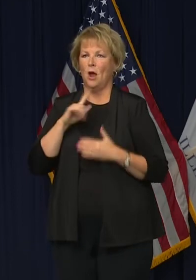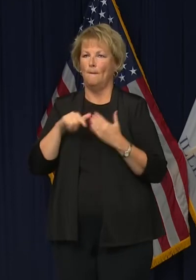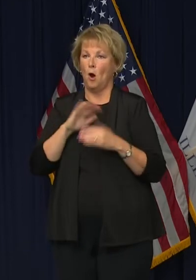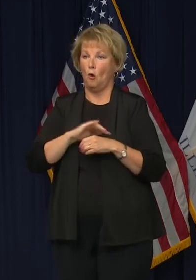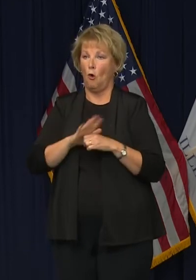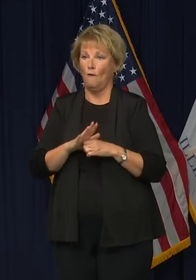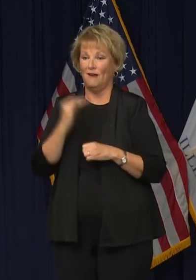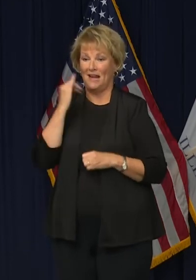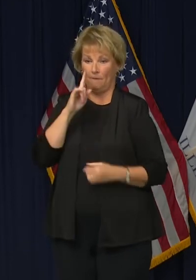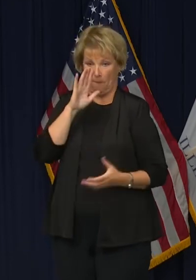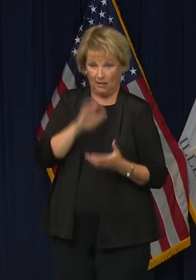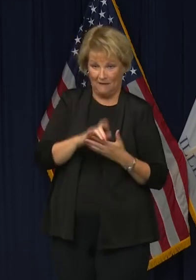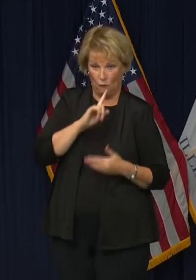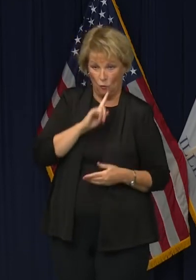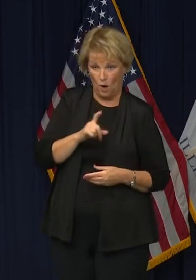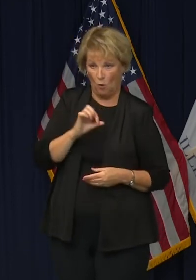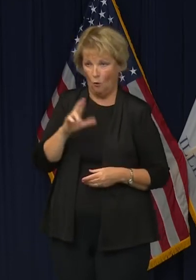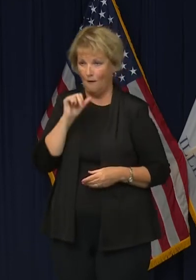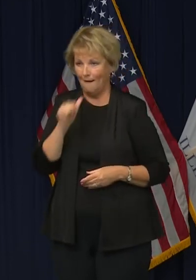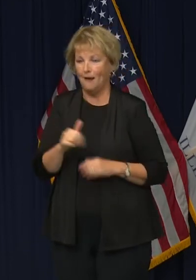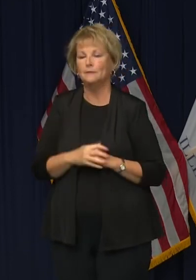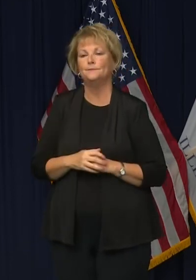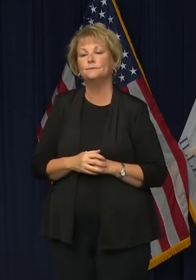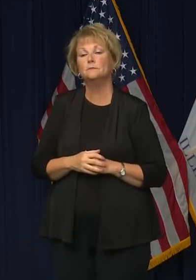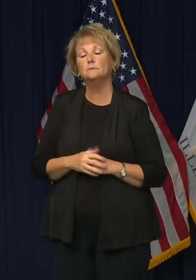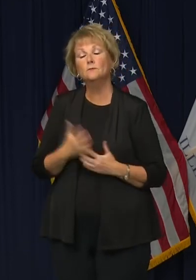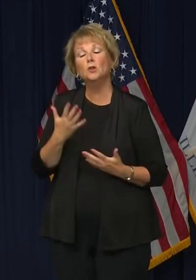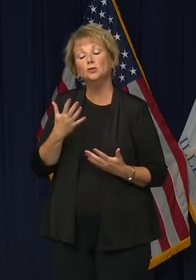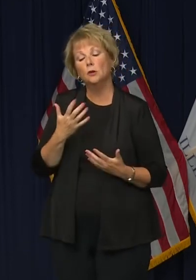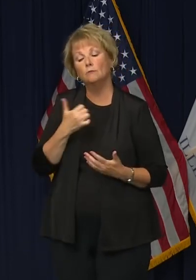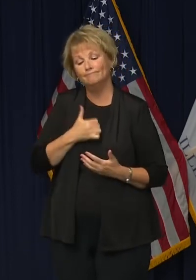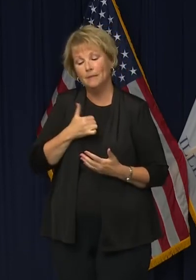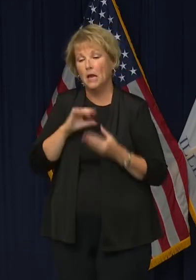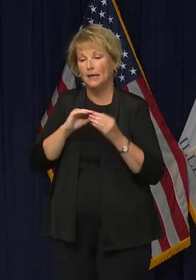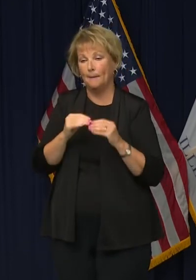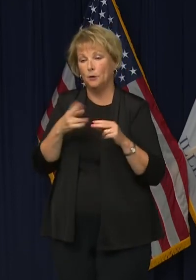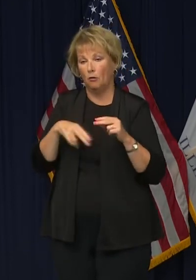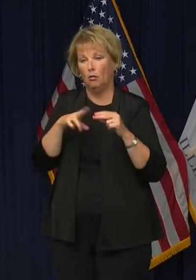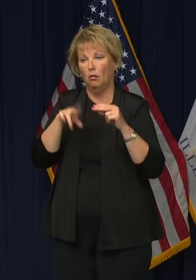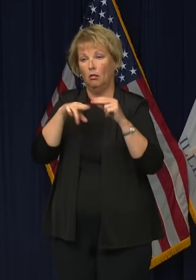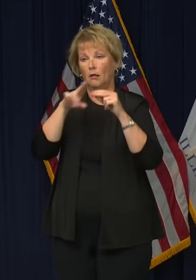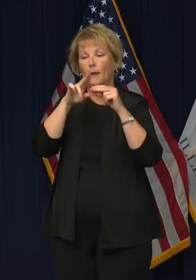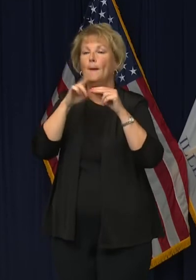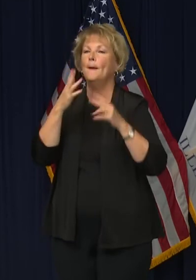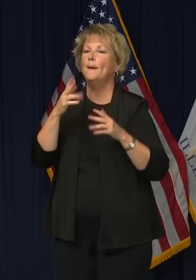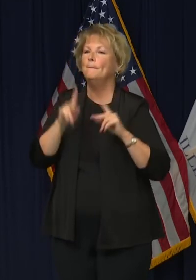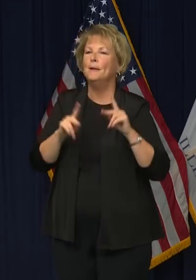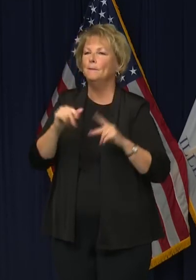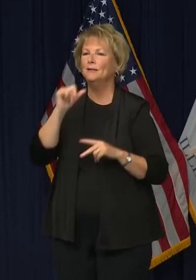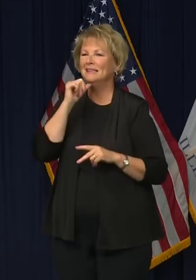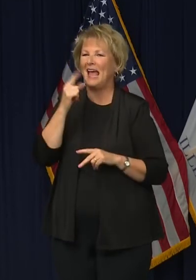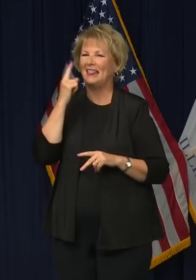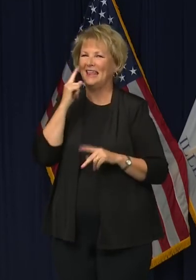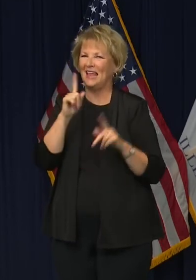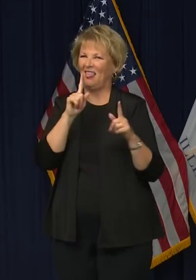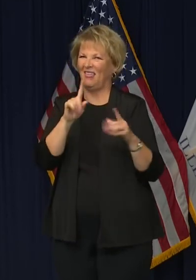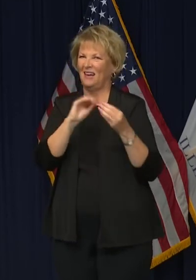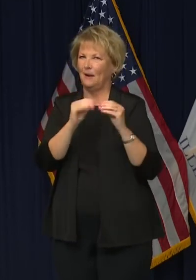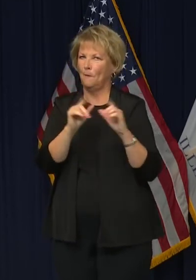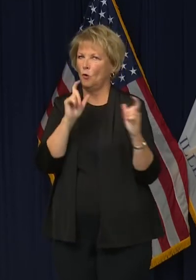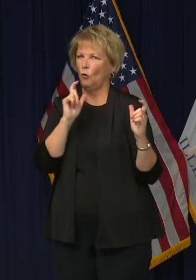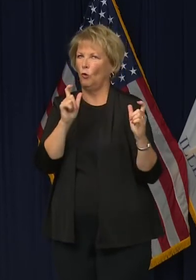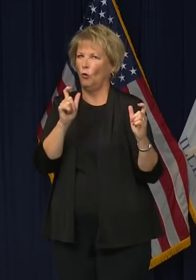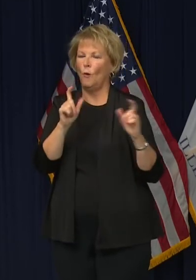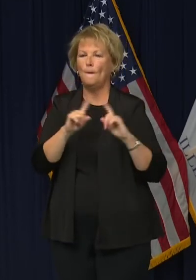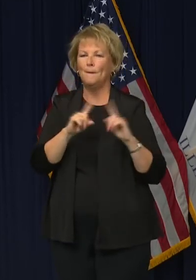you think it's real. And so unfortunately, as the numbers grow, maybe people aren't focusing as much on how big that number is, but